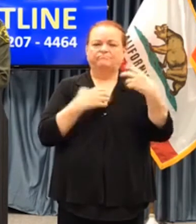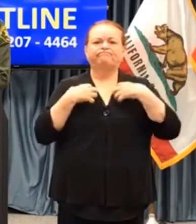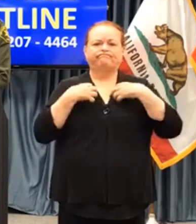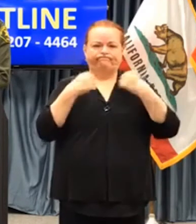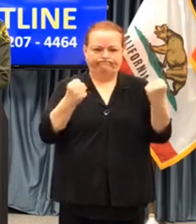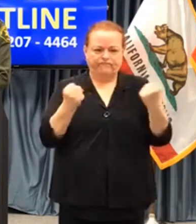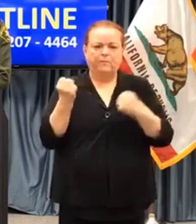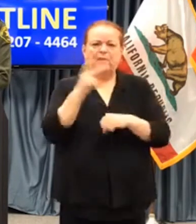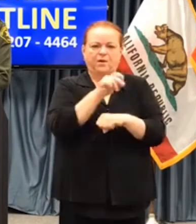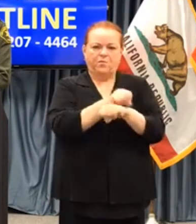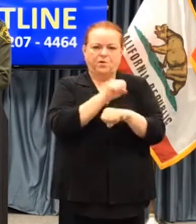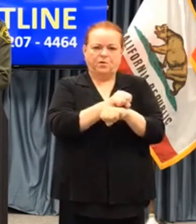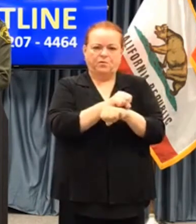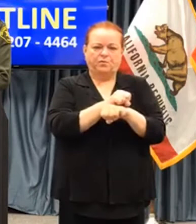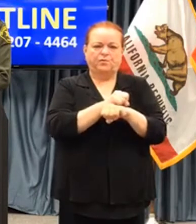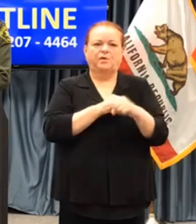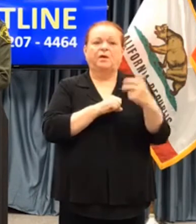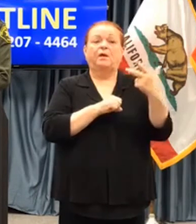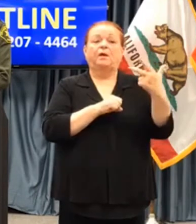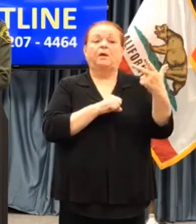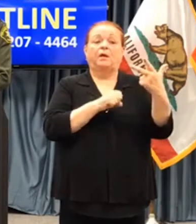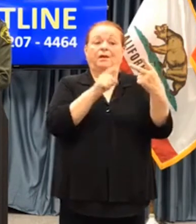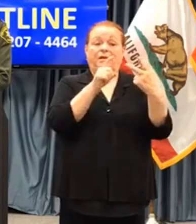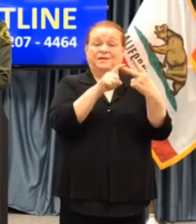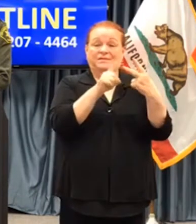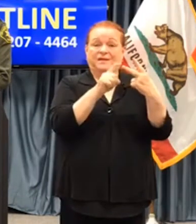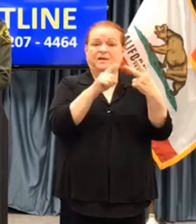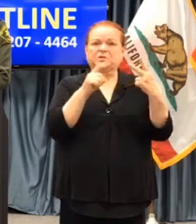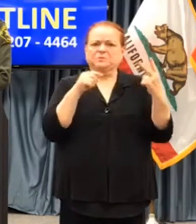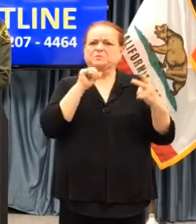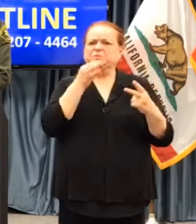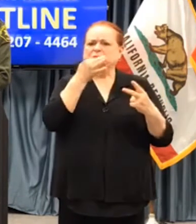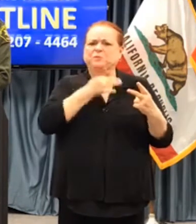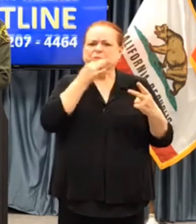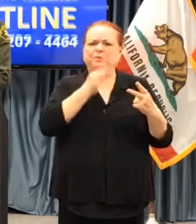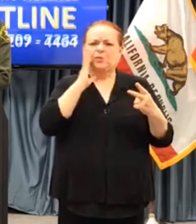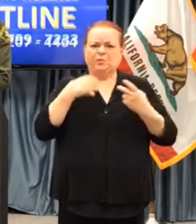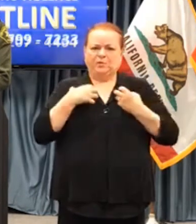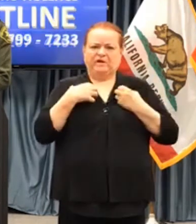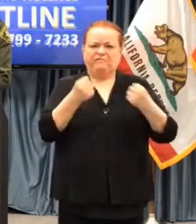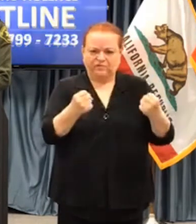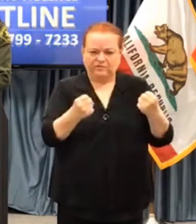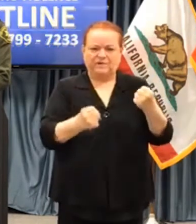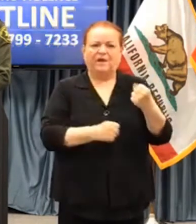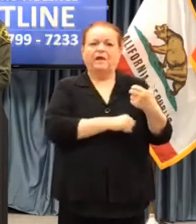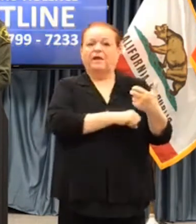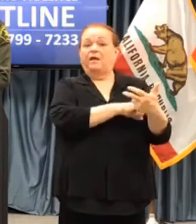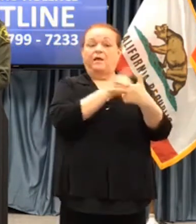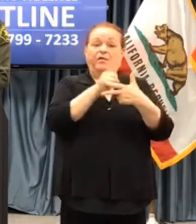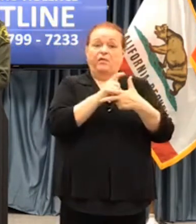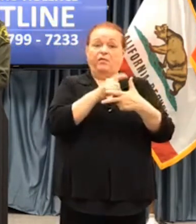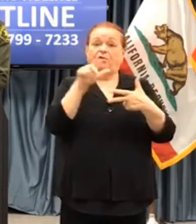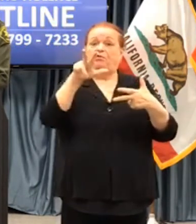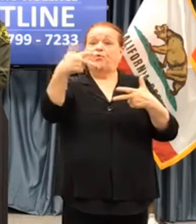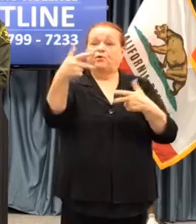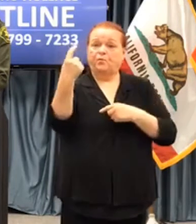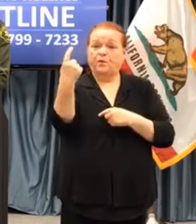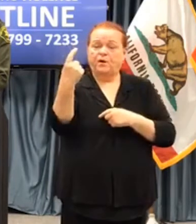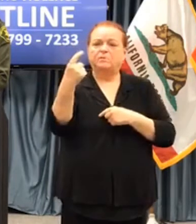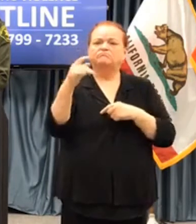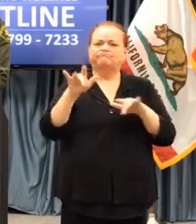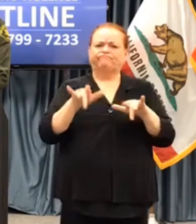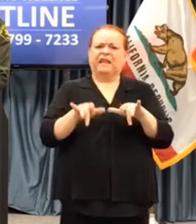We anticipate one of the others to recover fully soon and return to work, and the other is doing well with mild to moderate symptoms.